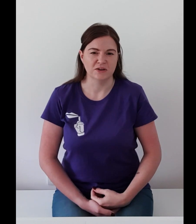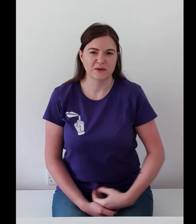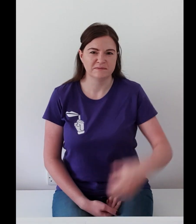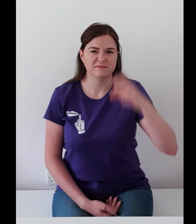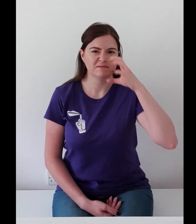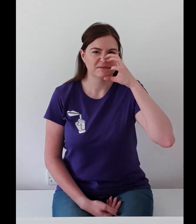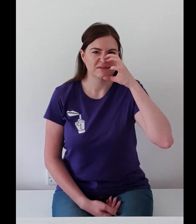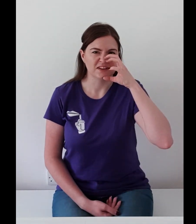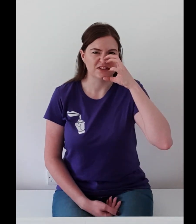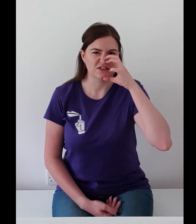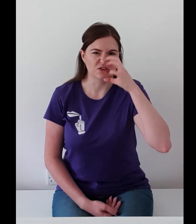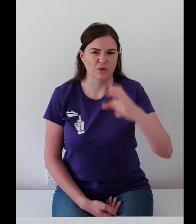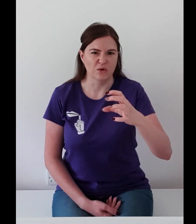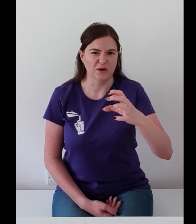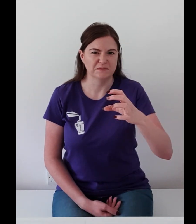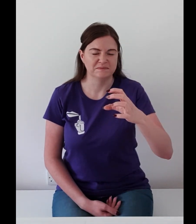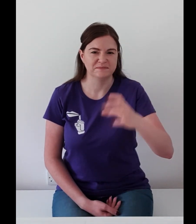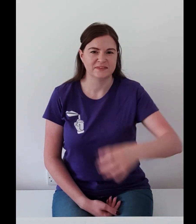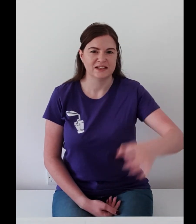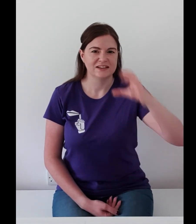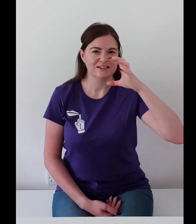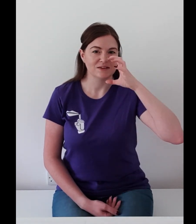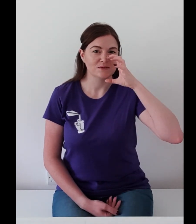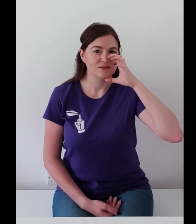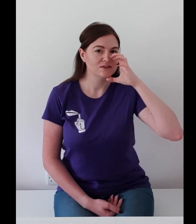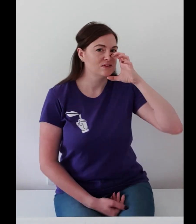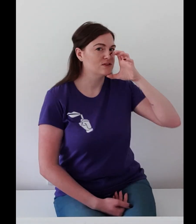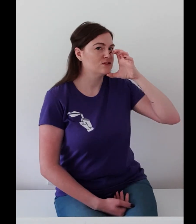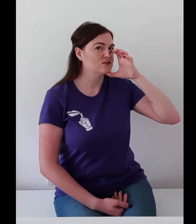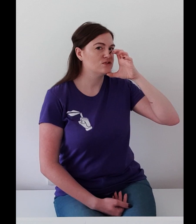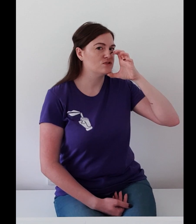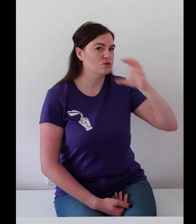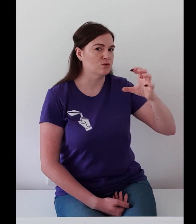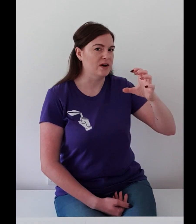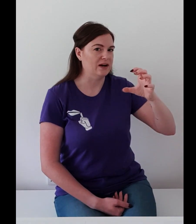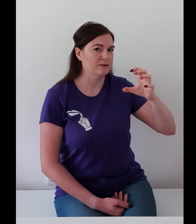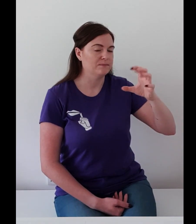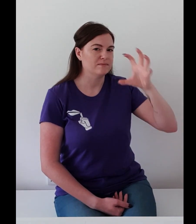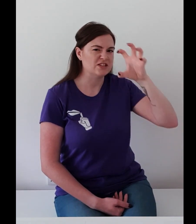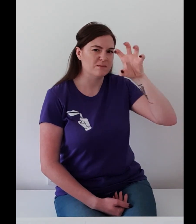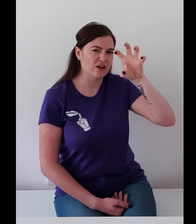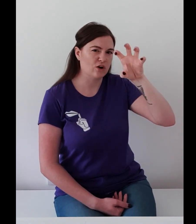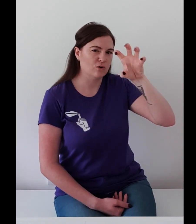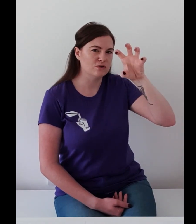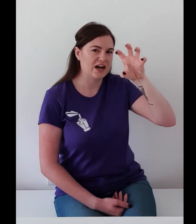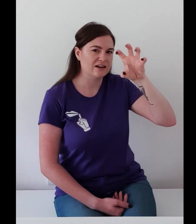do, they snore. So, snoring. Imagine a big clawed hand